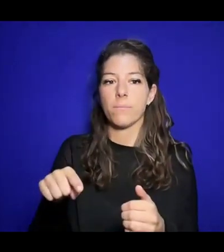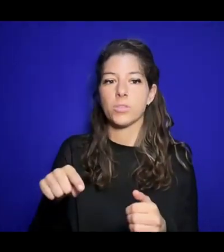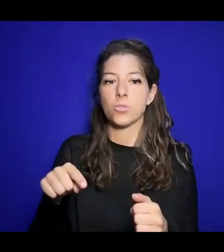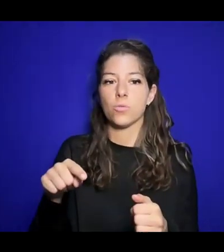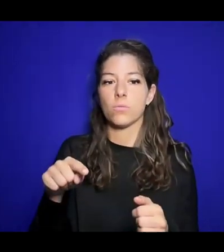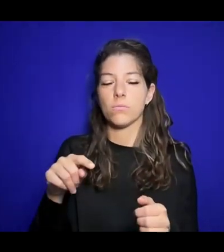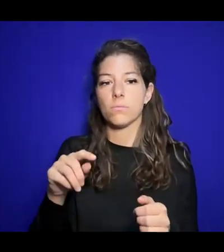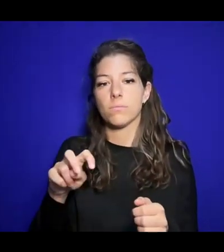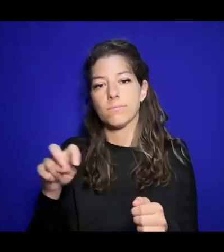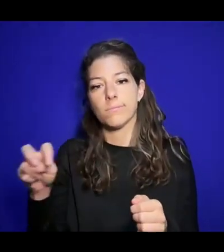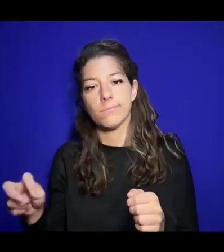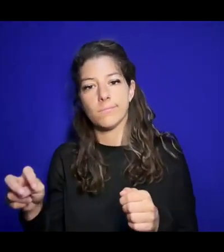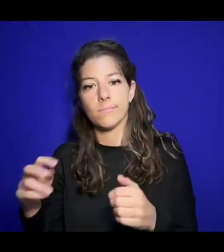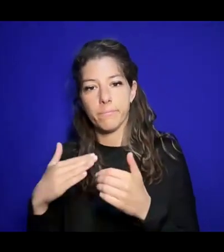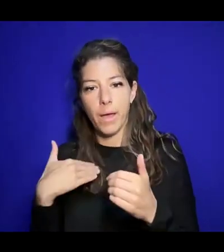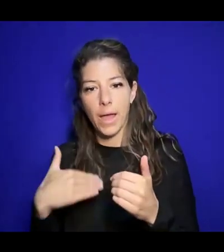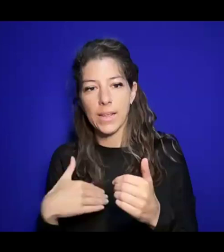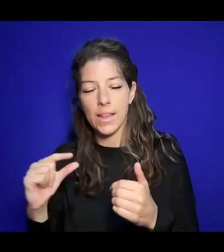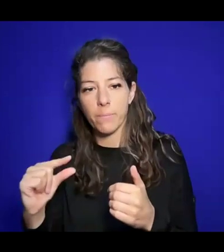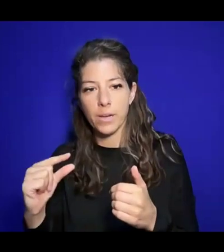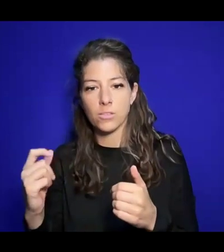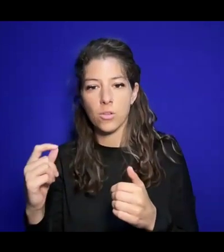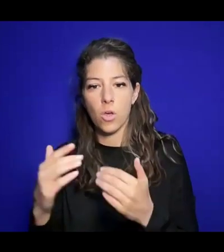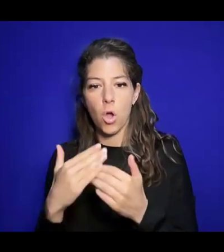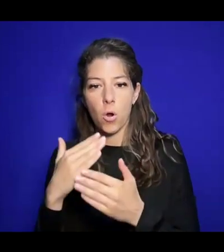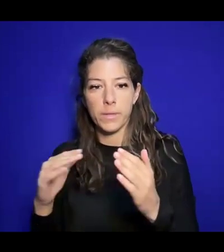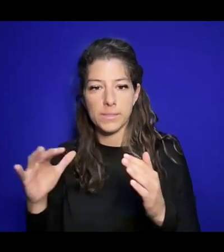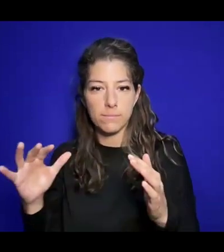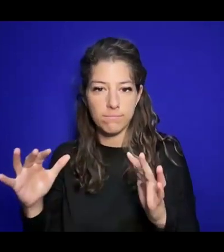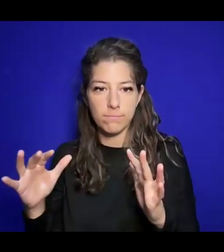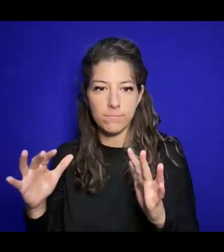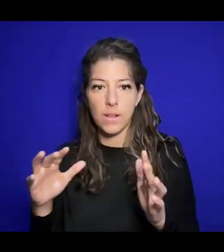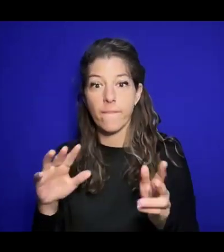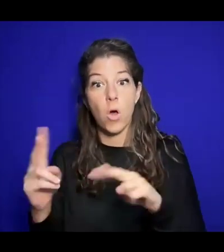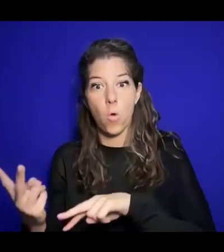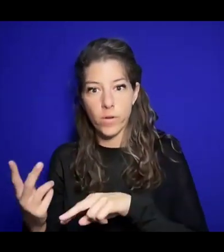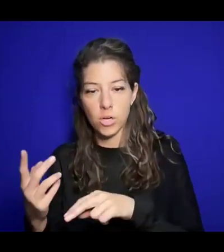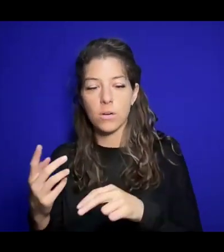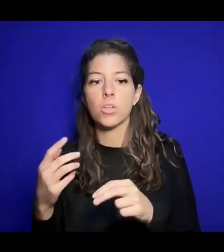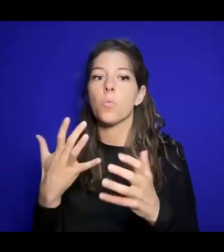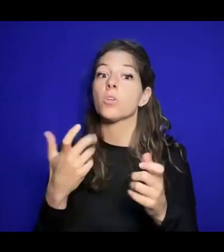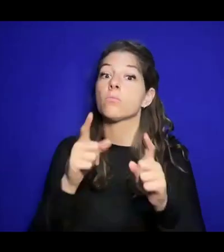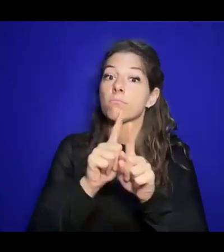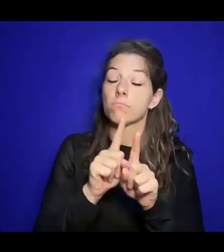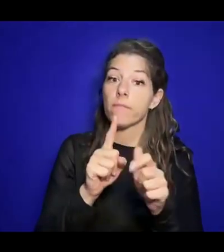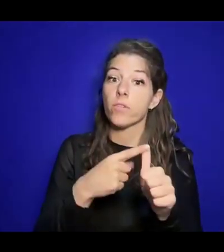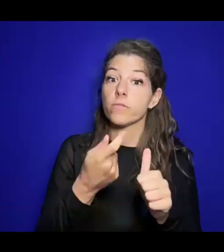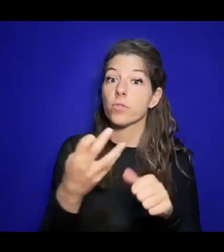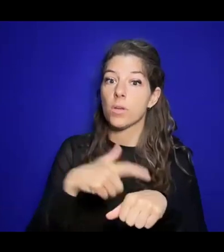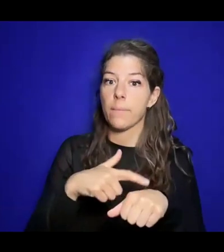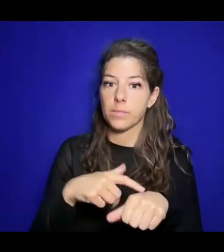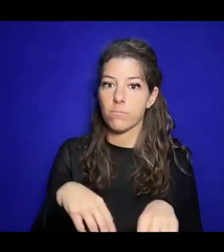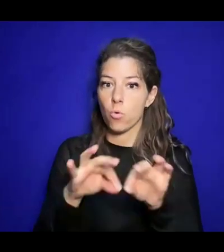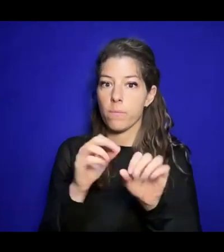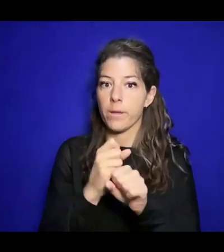of move their body a little bit so the arm is protecting them from falling over. You want to be with them the first few times they're doing this to make